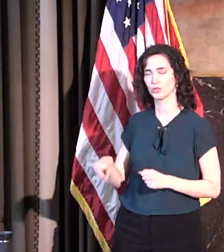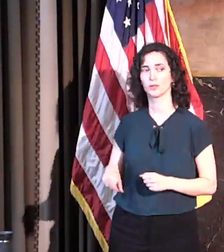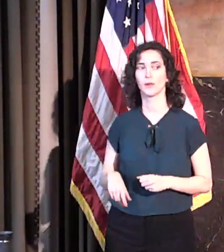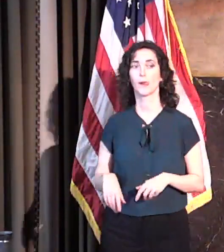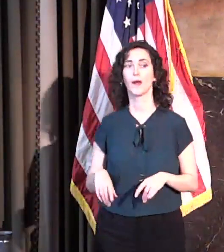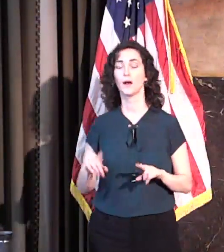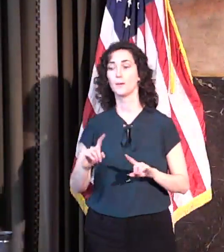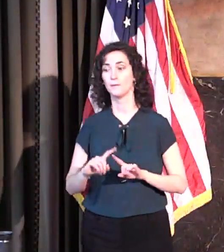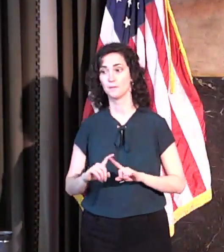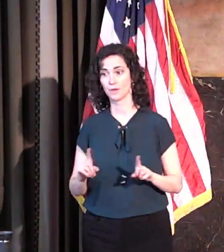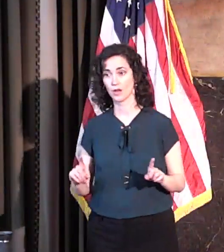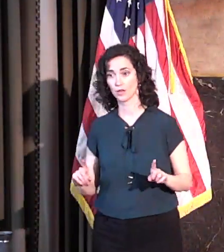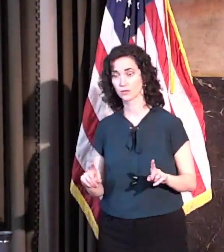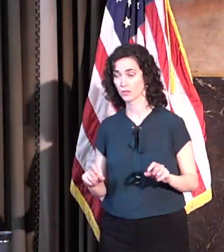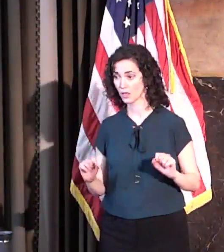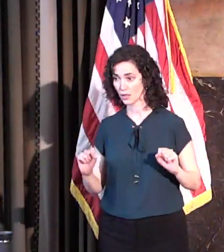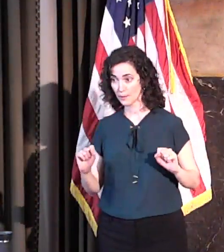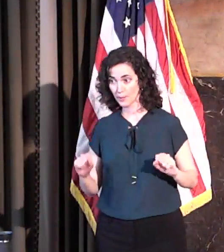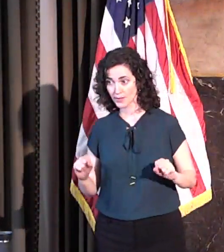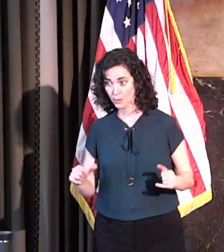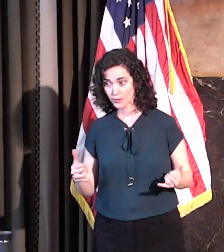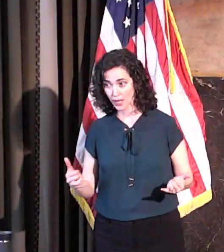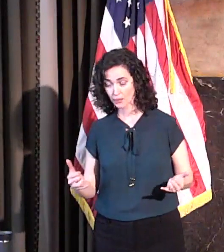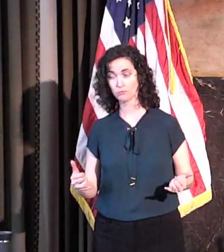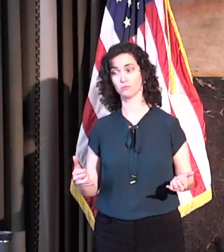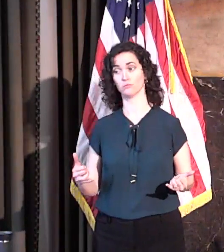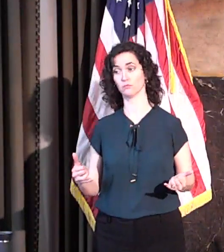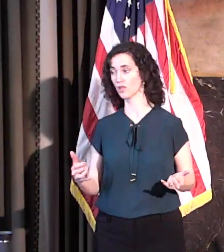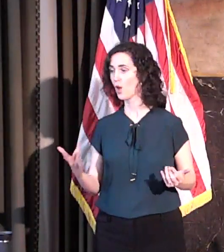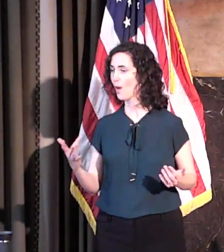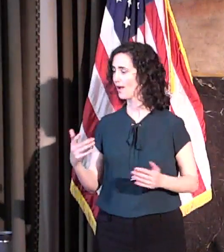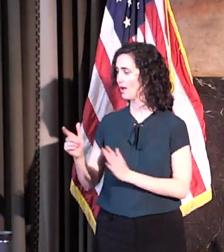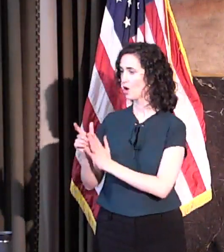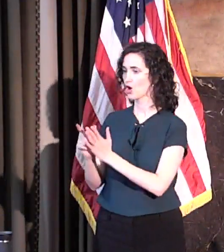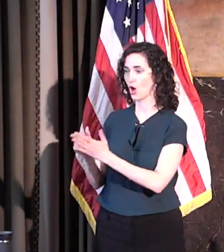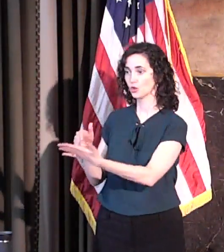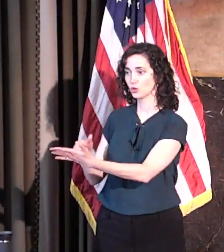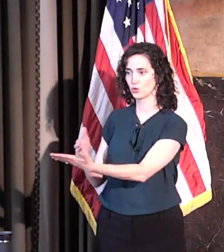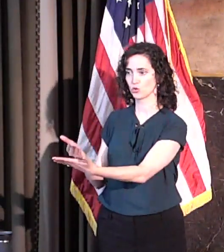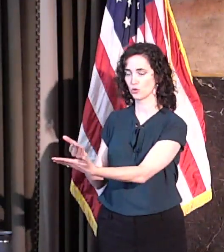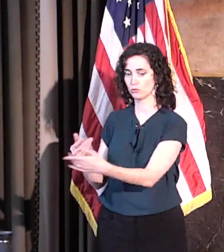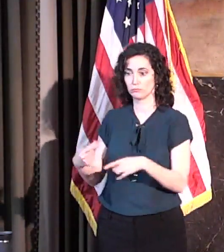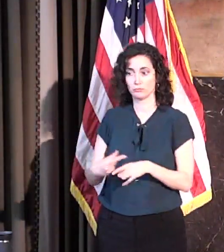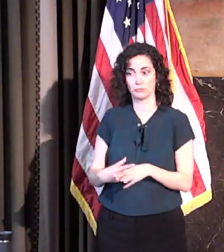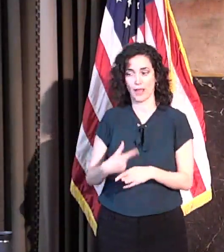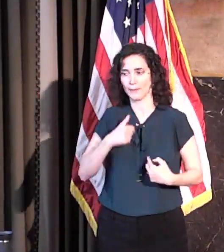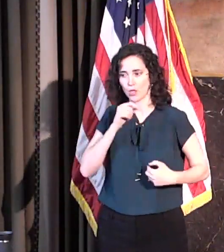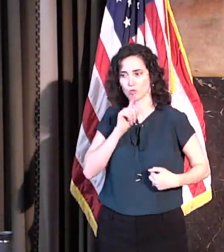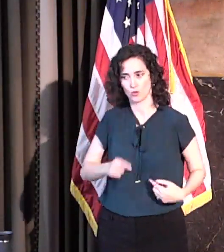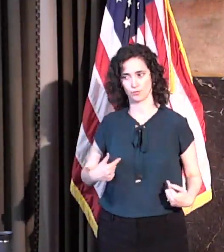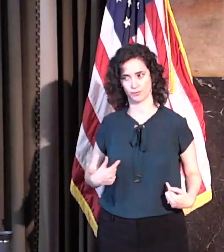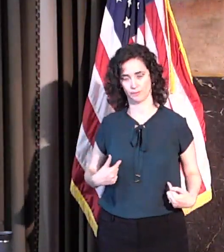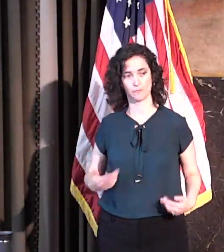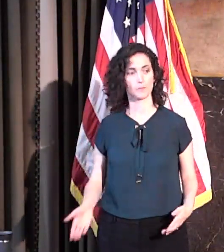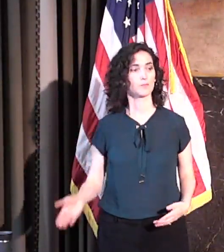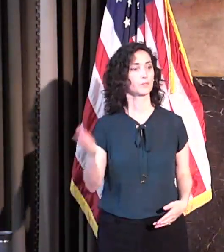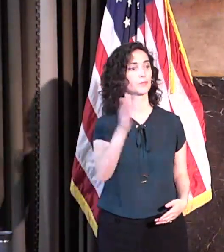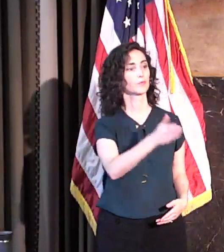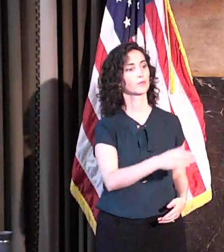But whether that's even now possible with the pending litigation, I'm just not sure. Yes, sir.